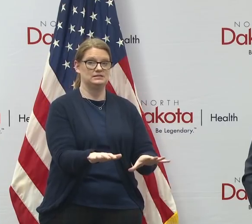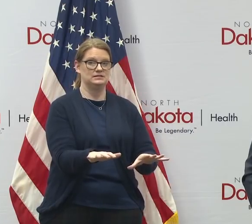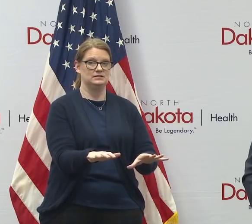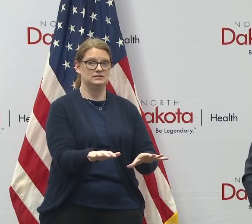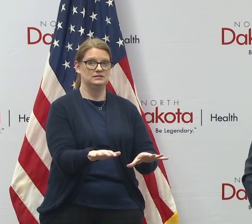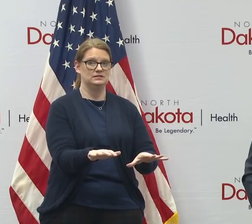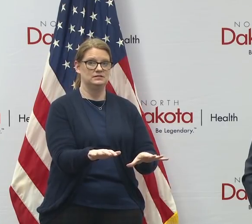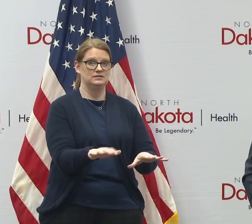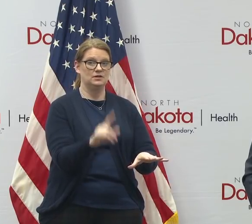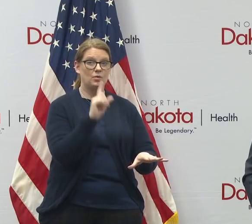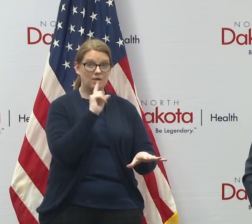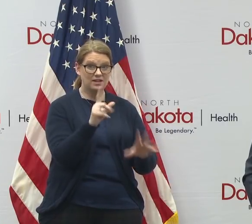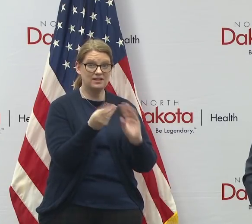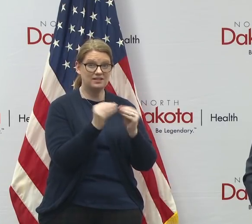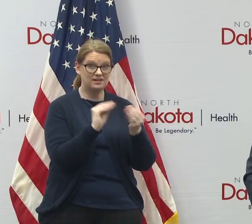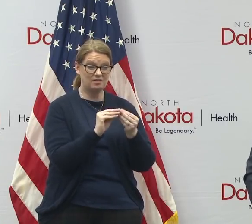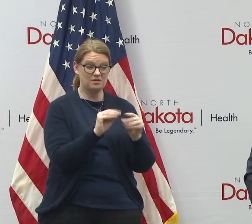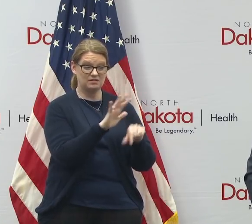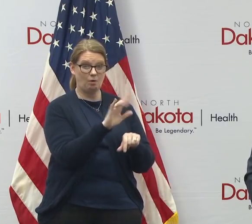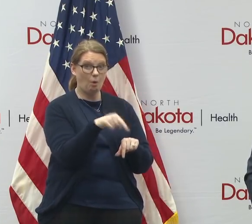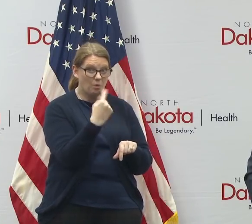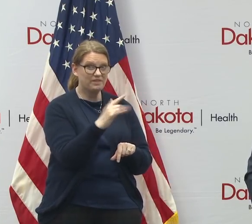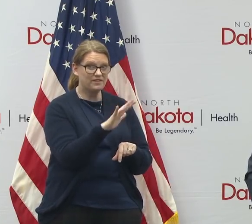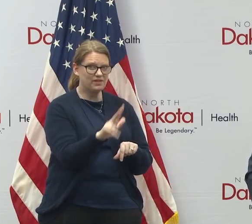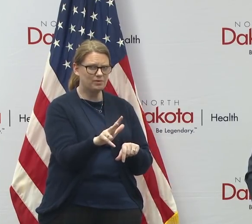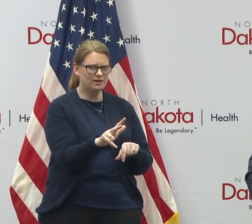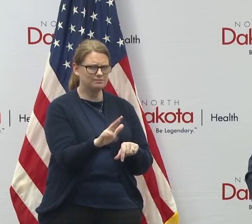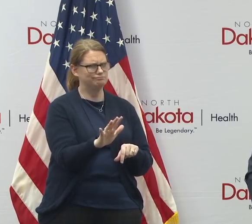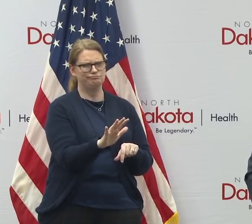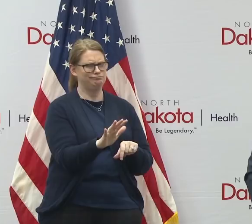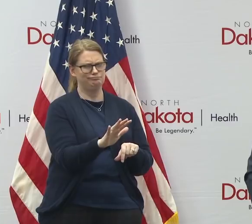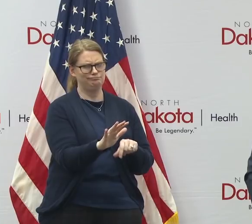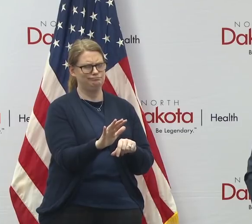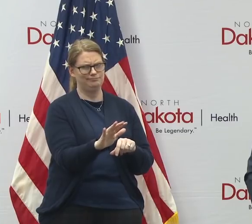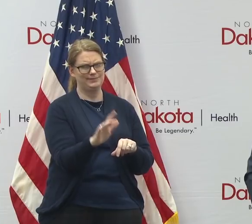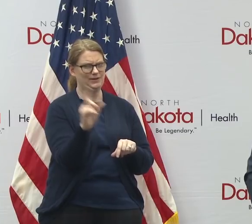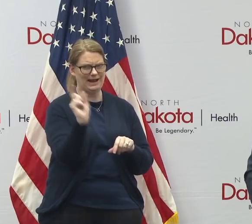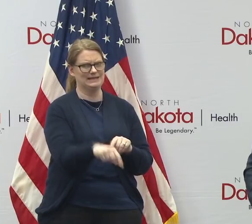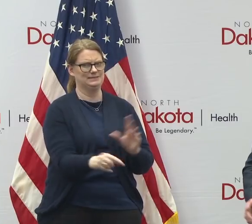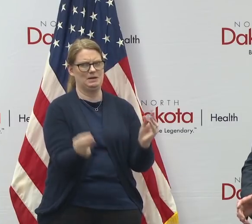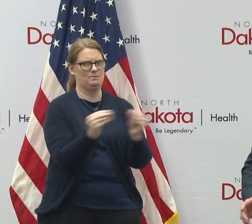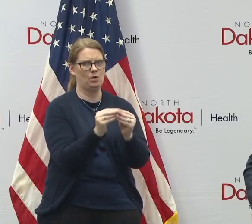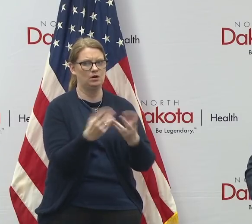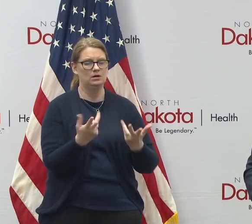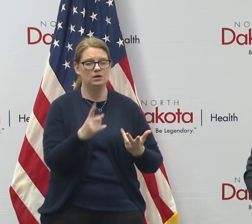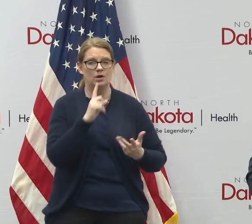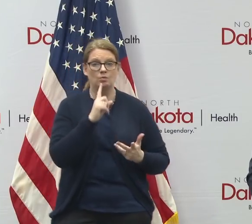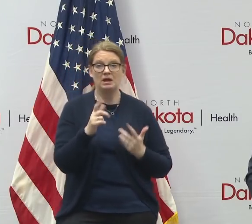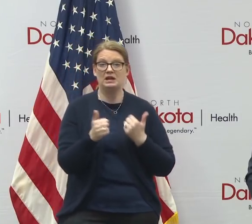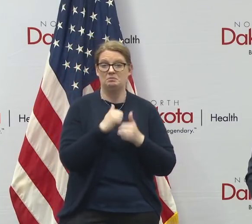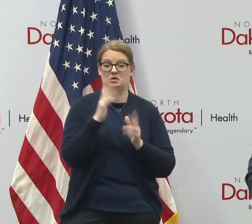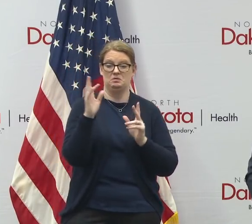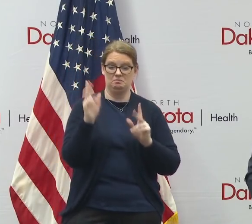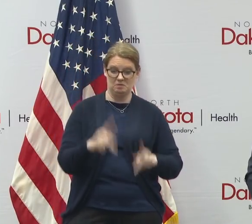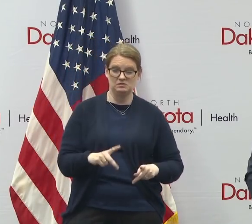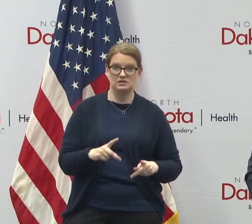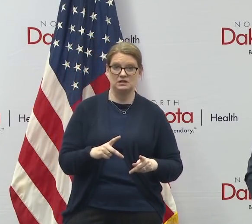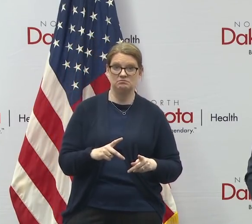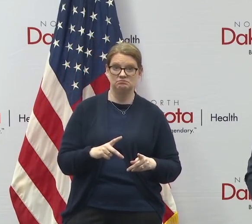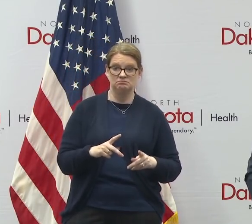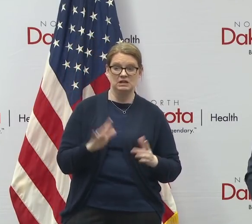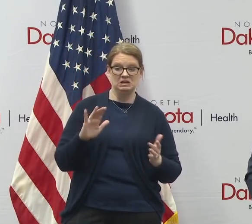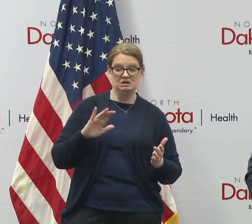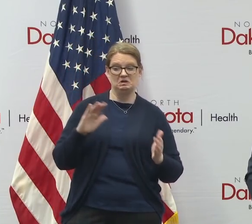be 10 times that size of people because, again, the amount of testing we've been doing, even though we're doing well on a per capita basis, other states,